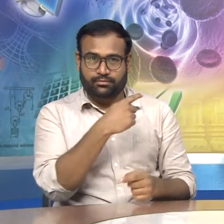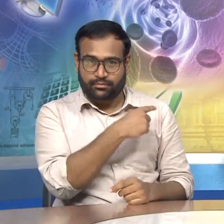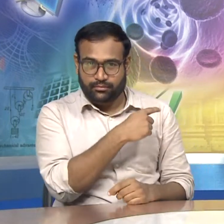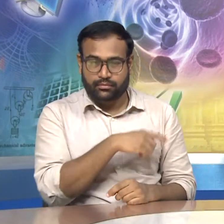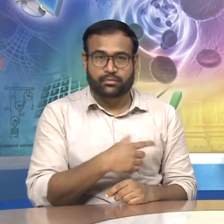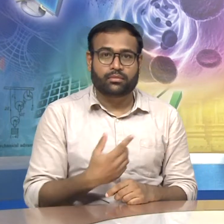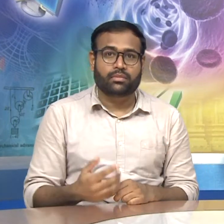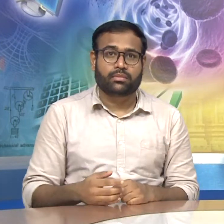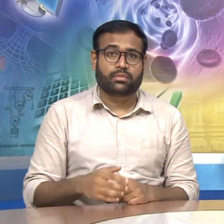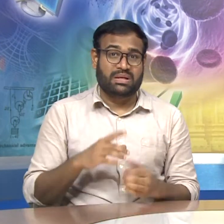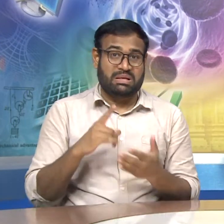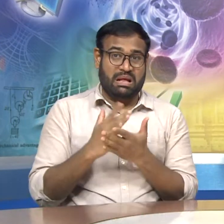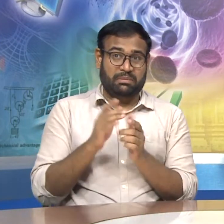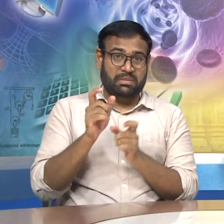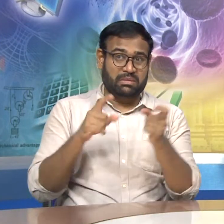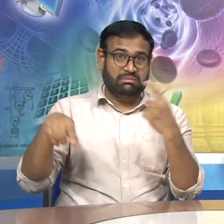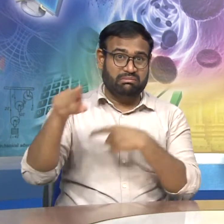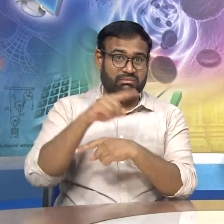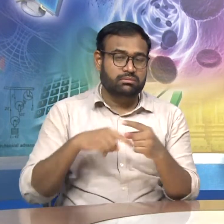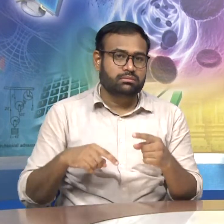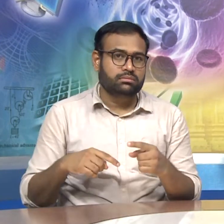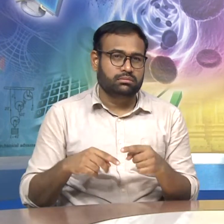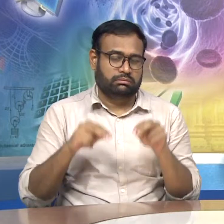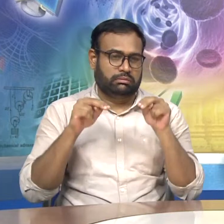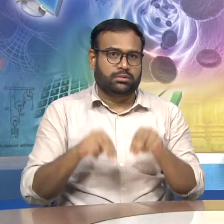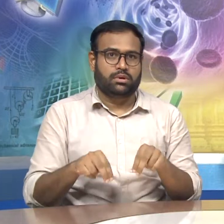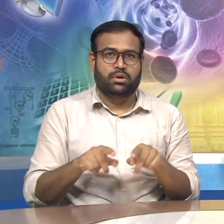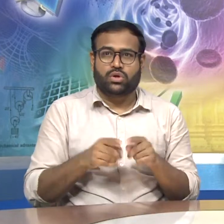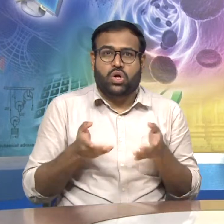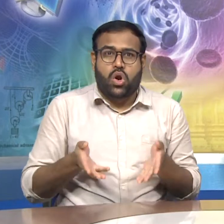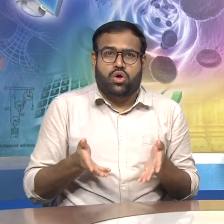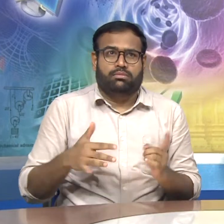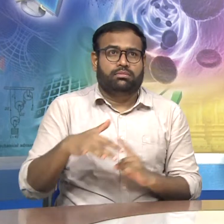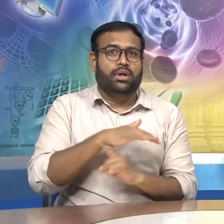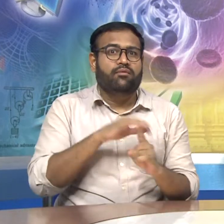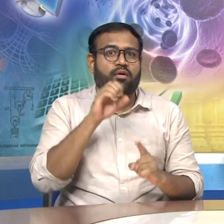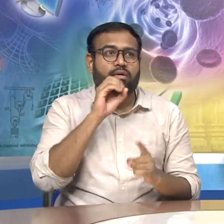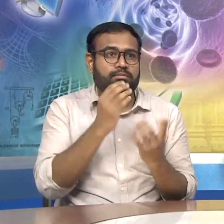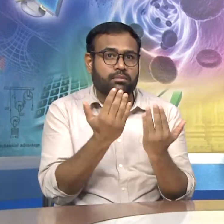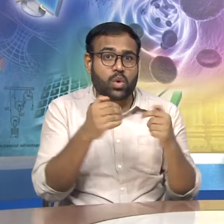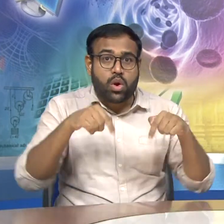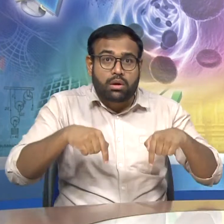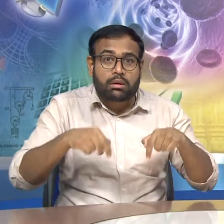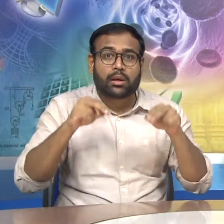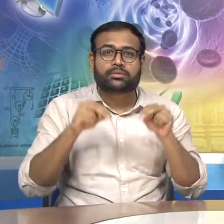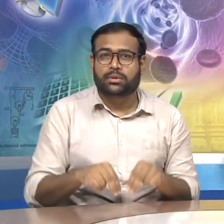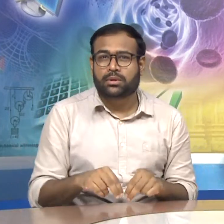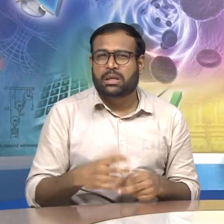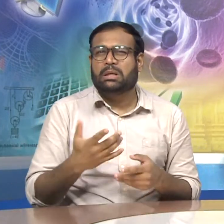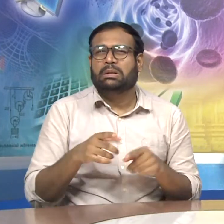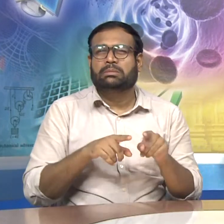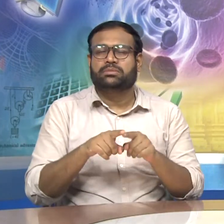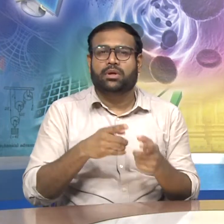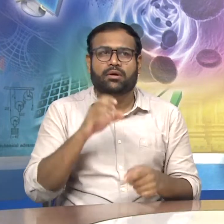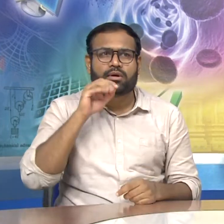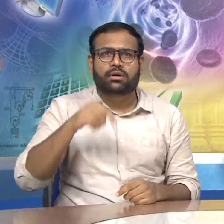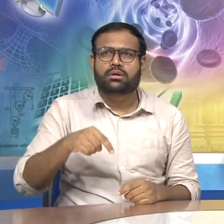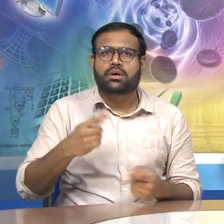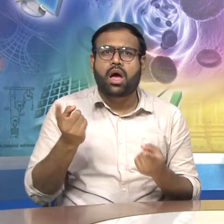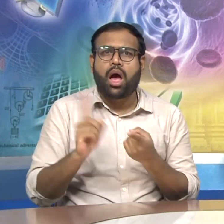First point is current information need. When library users need information